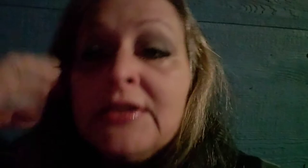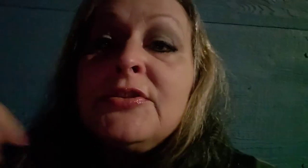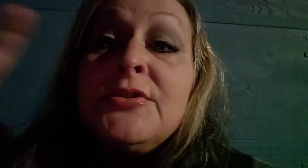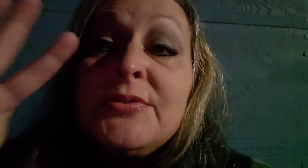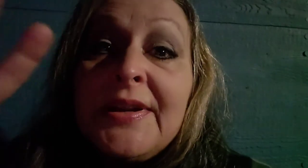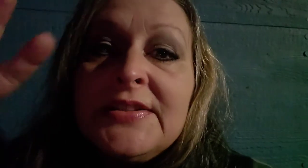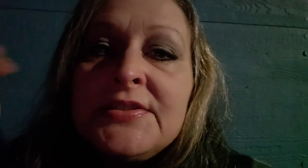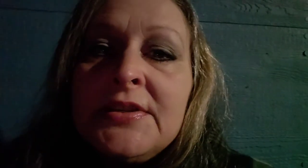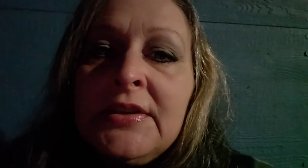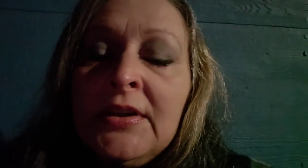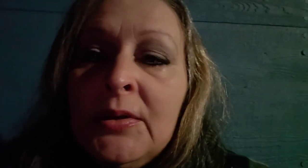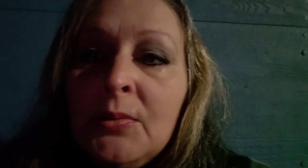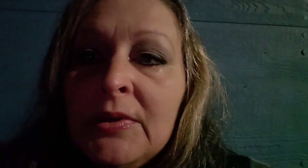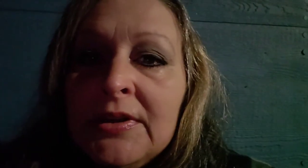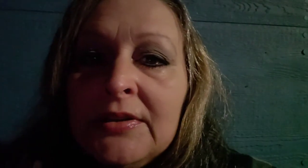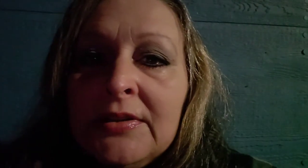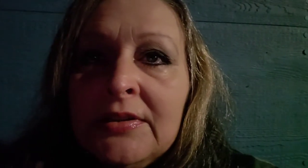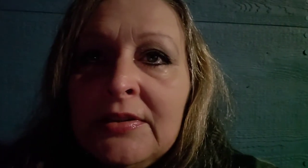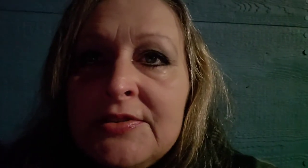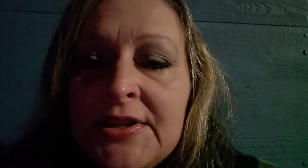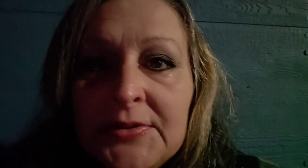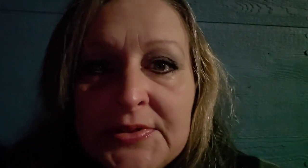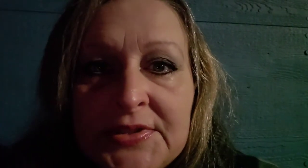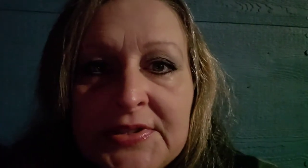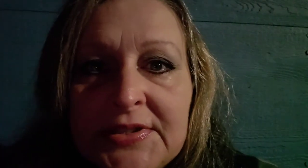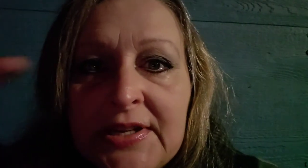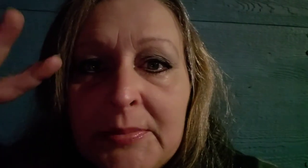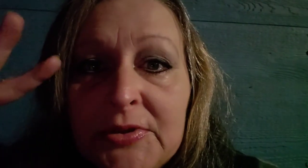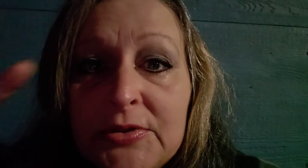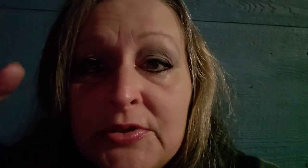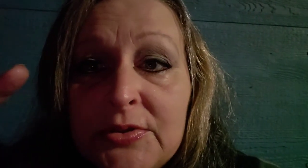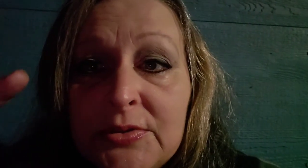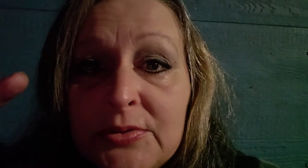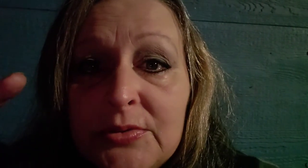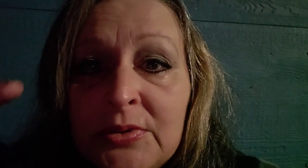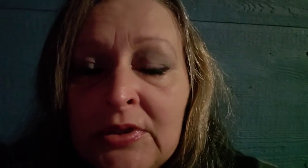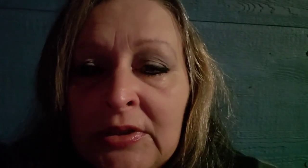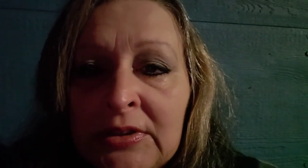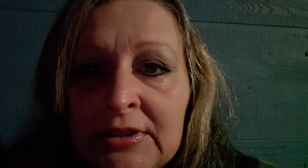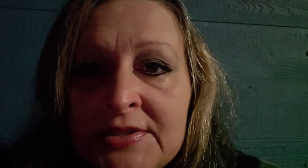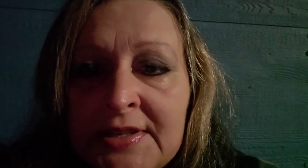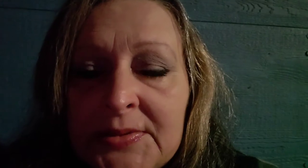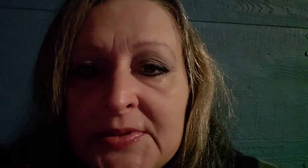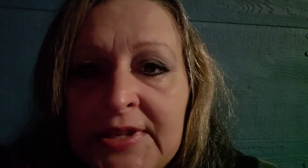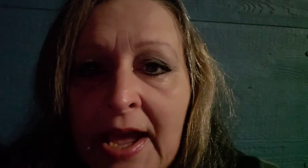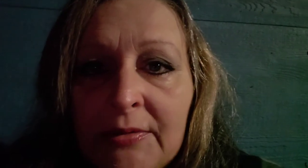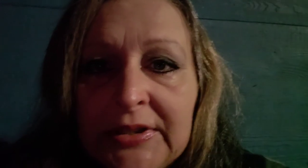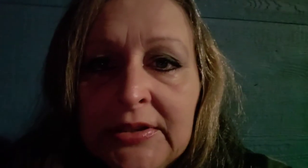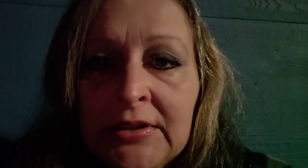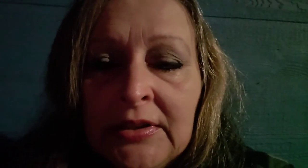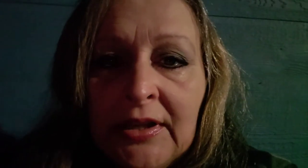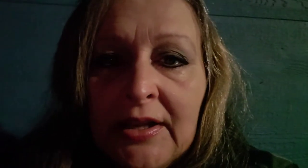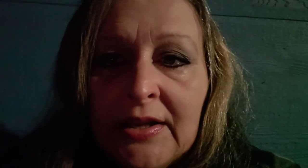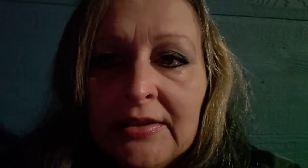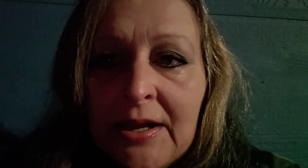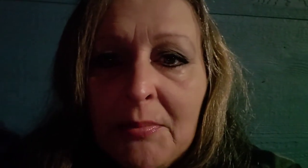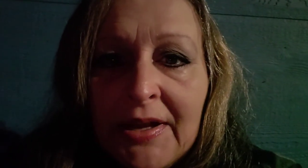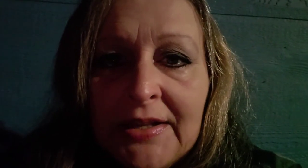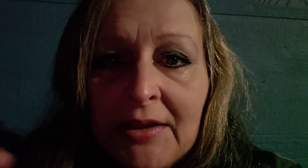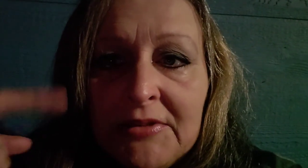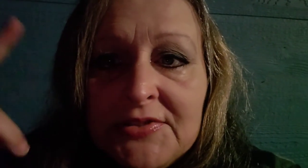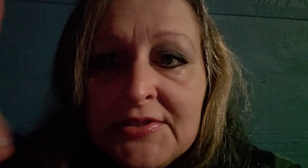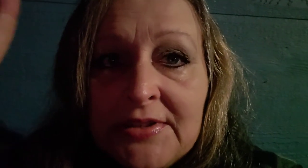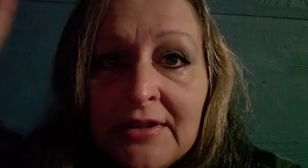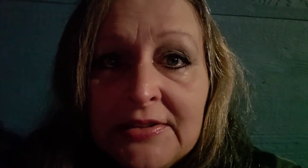3, Trace, where St. Louis is in day number 2 in St. Louis County, and now